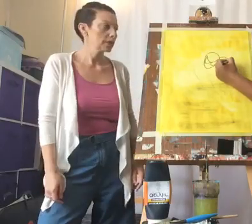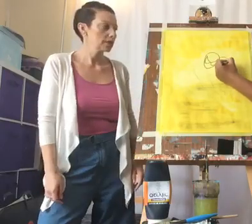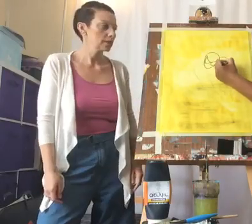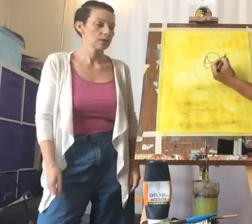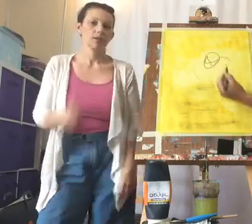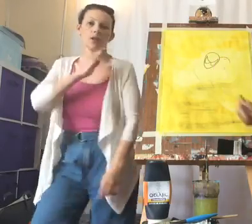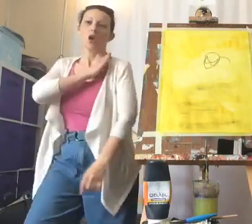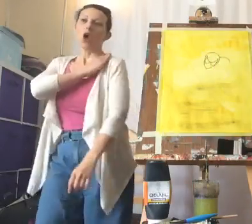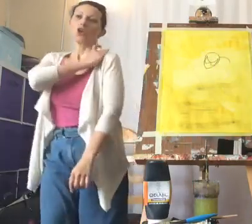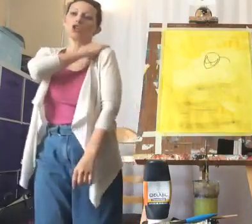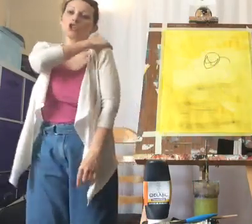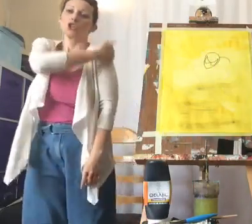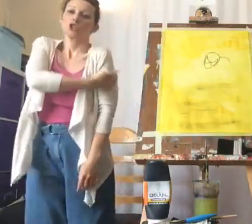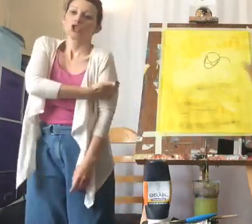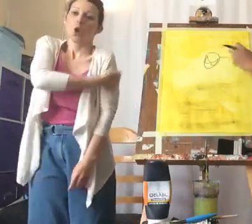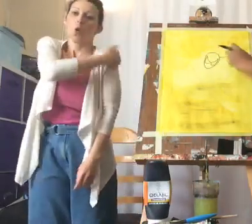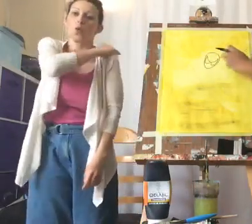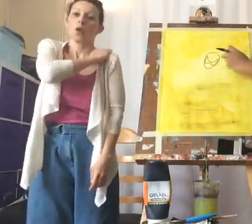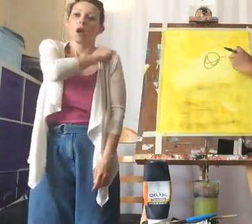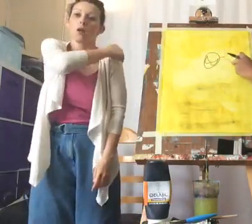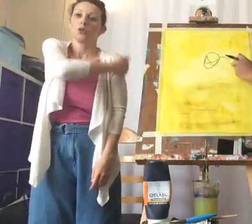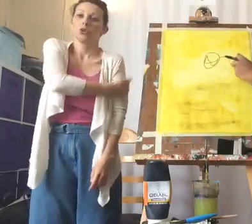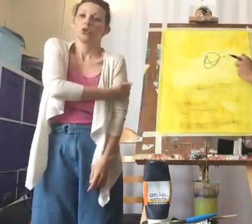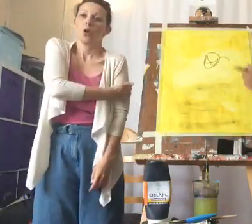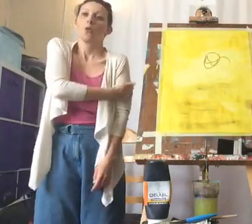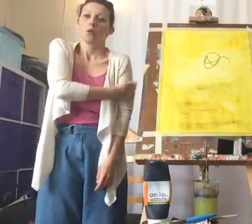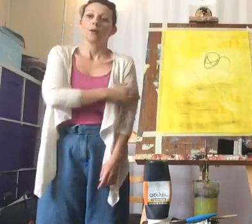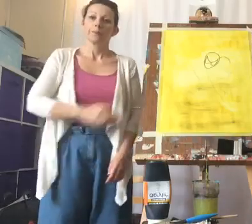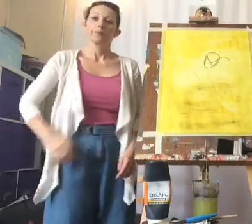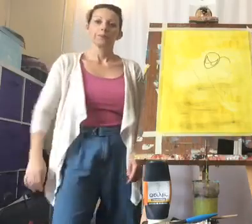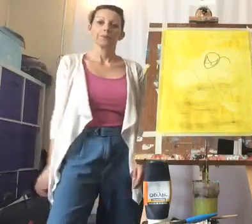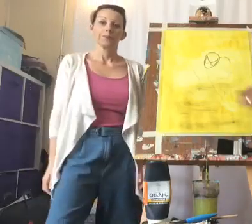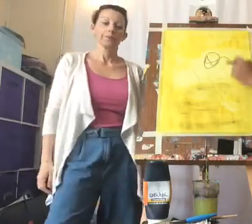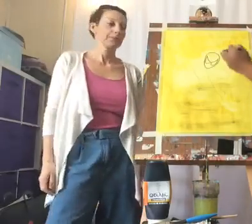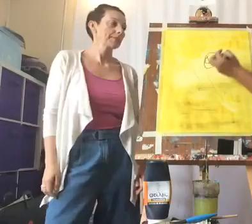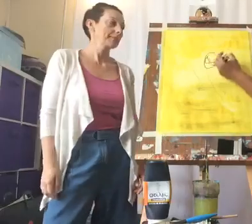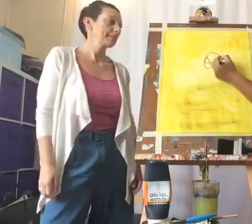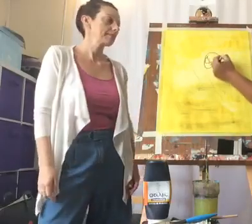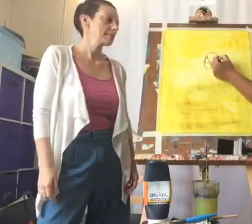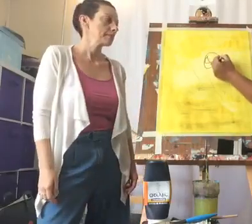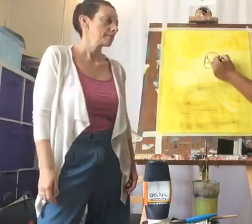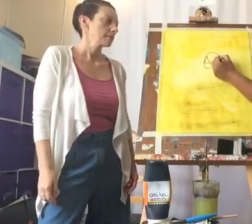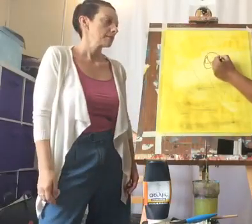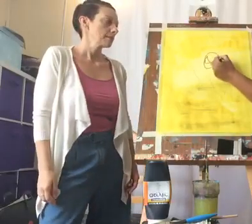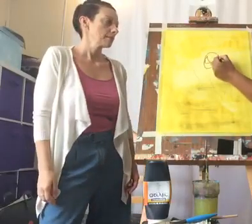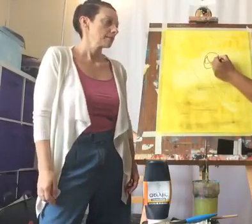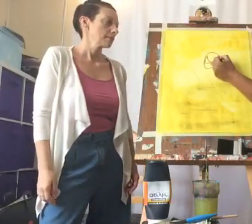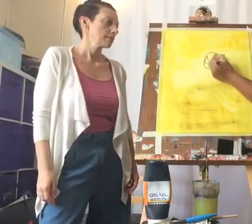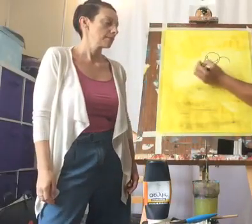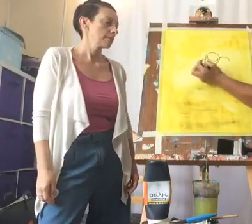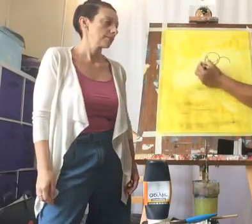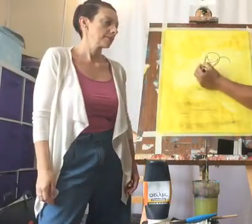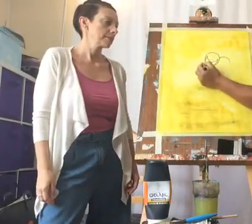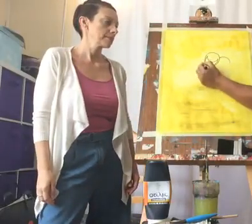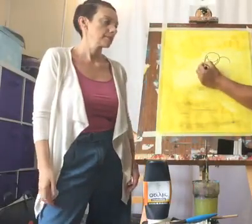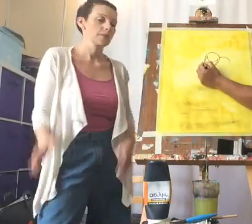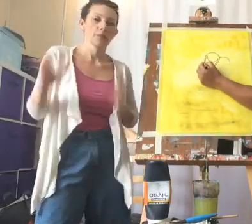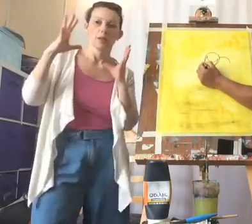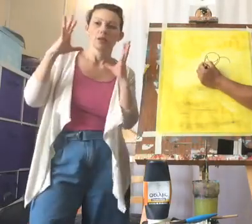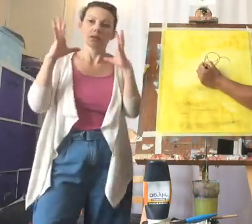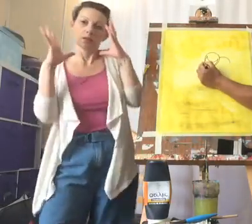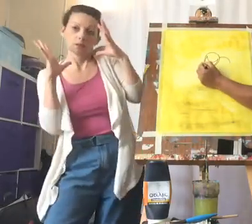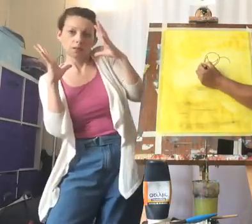one shoulder up there, sort of like a arch. And as he's at such an angle,